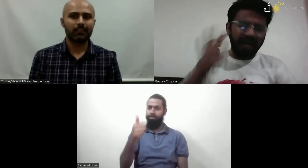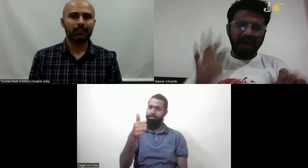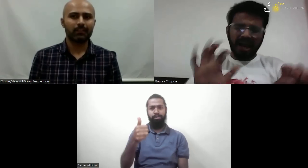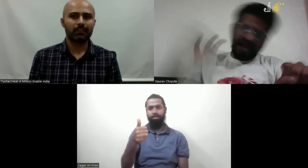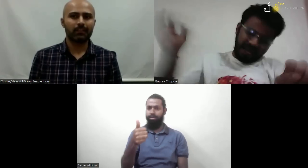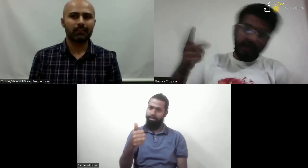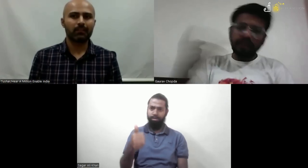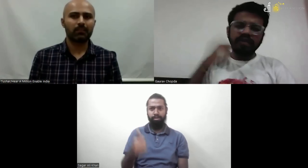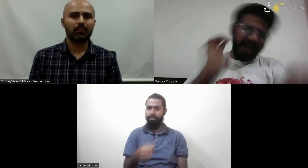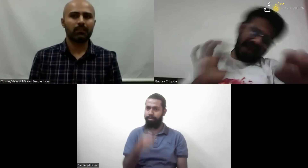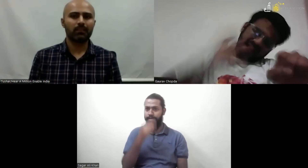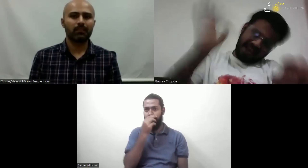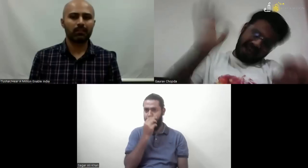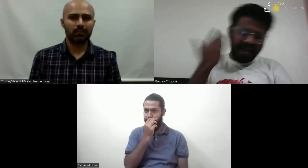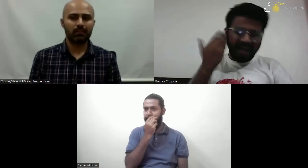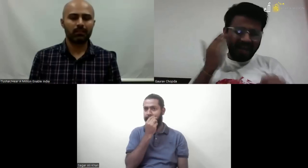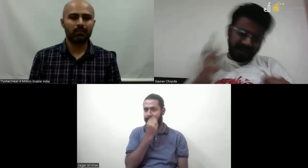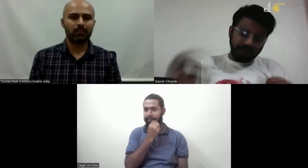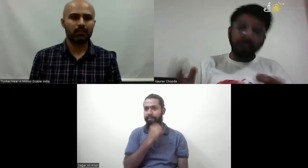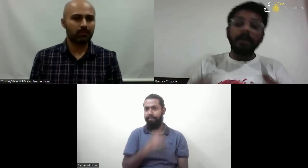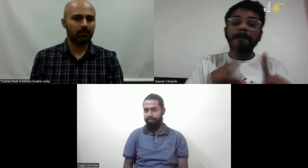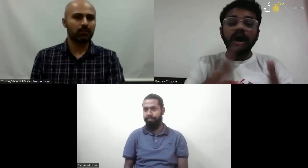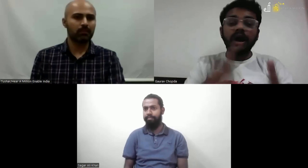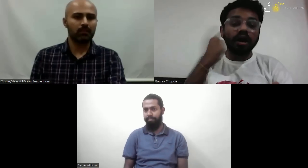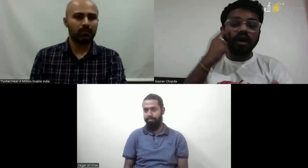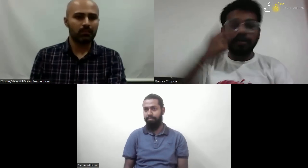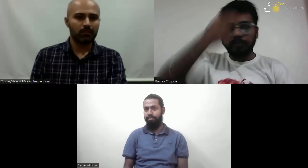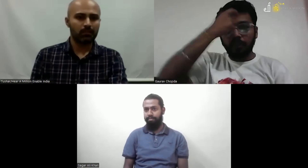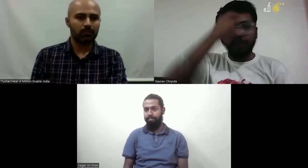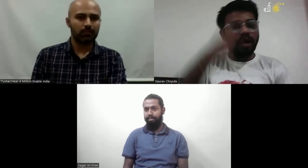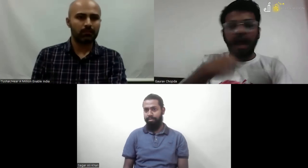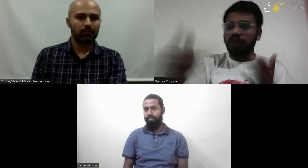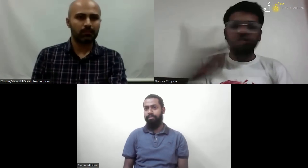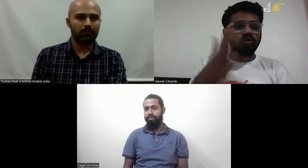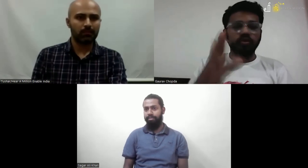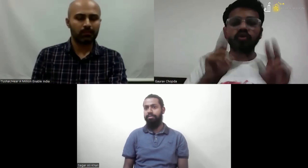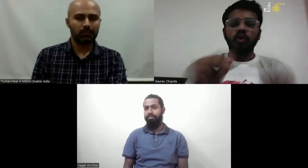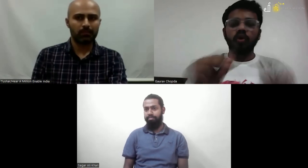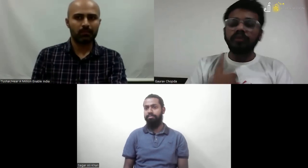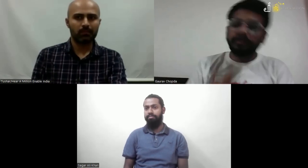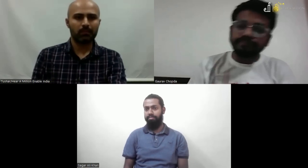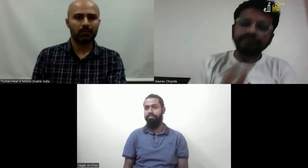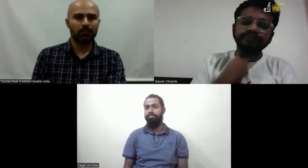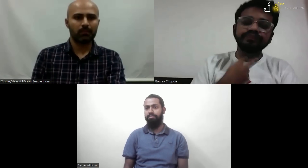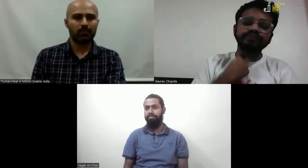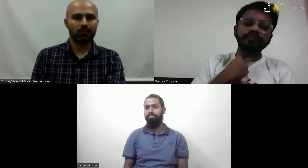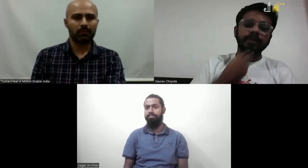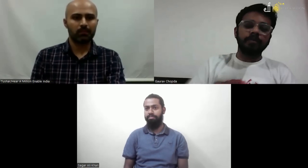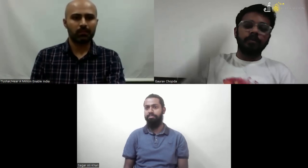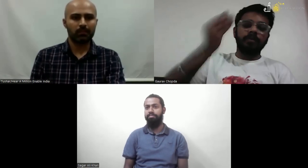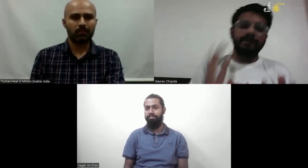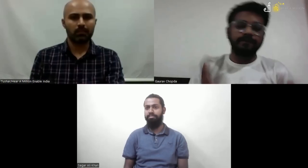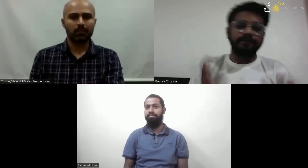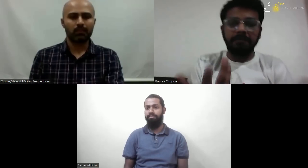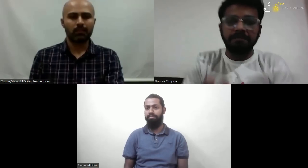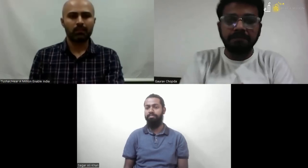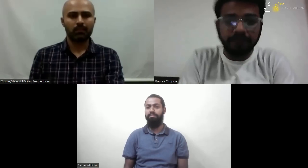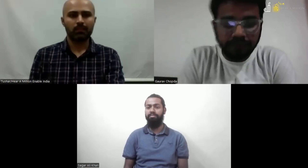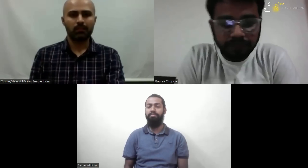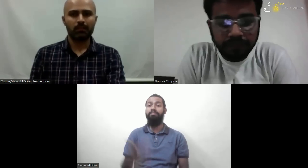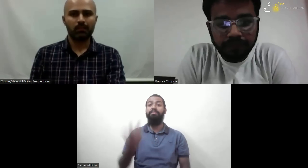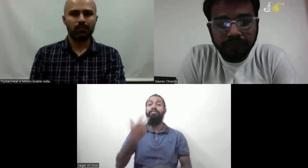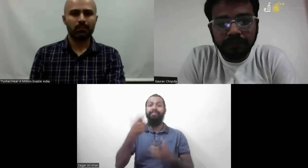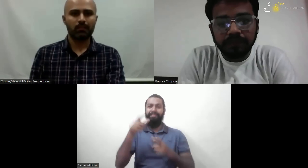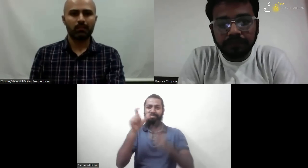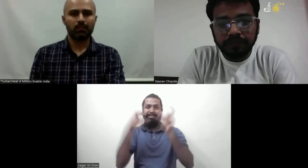have a 80% hearing loss and I can hear horn sound also, but they were saying no, you have a low